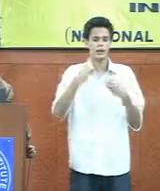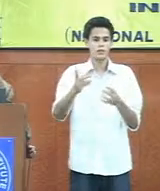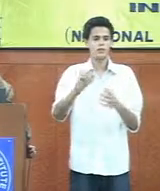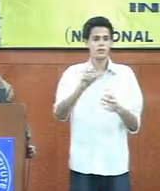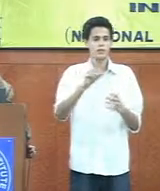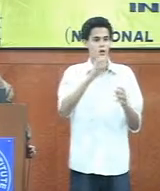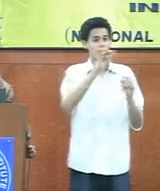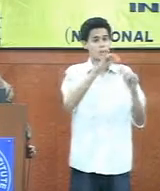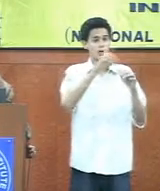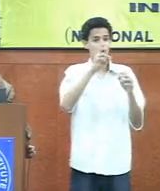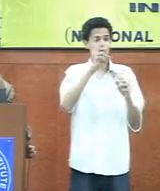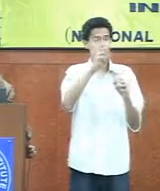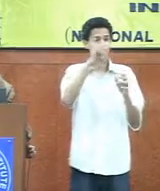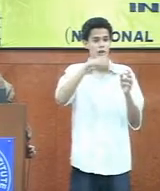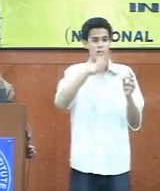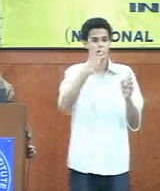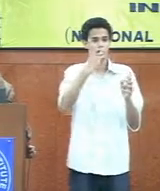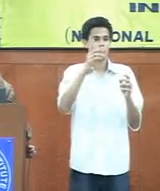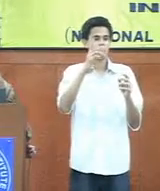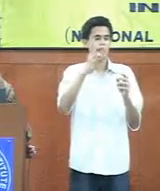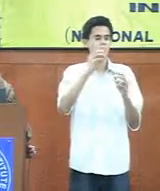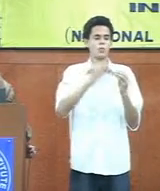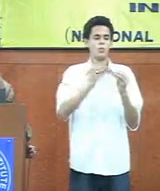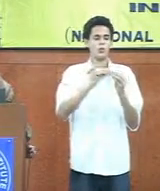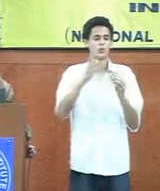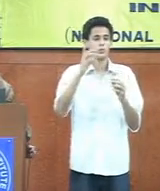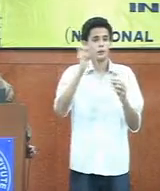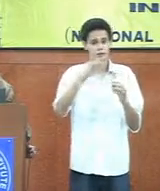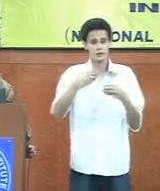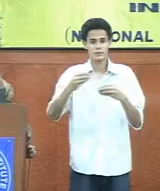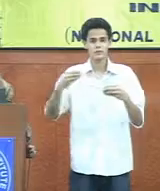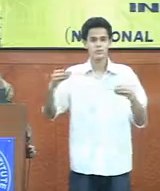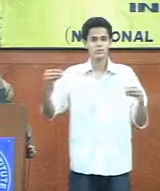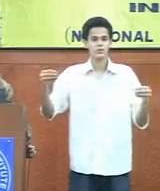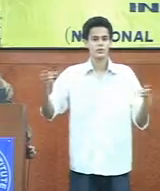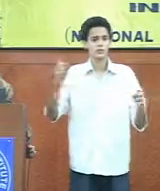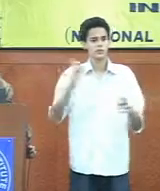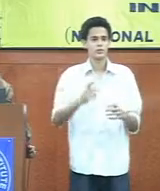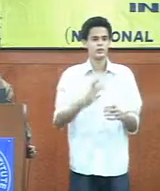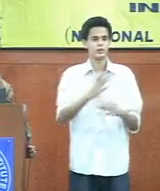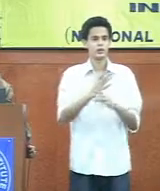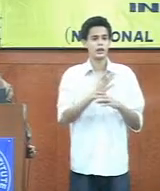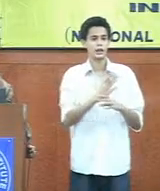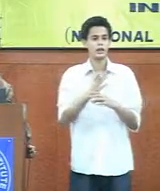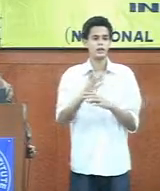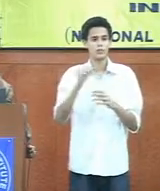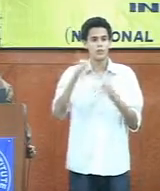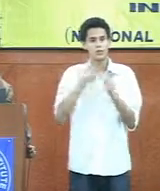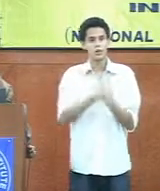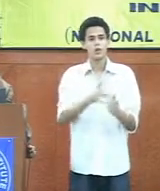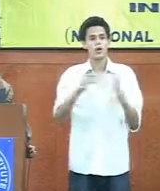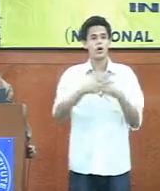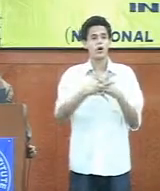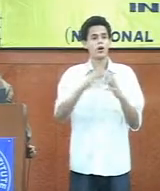property. So 2/3 has to go as per the Shariat,